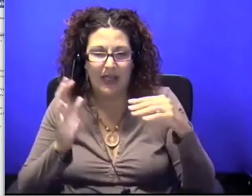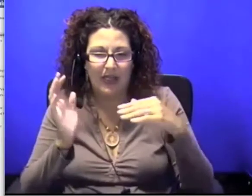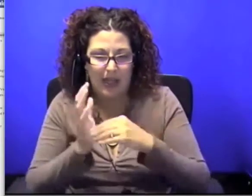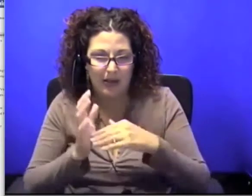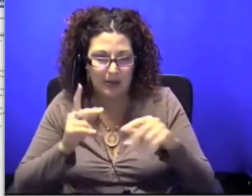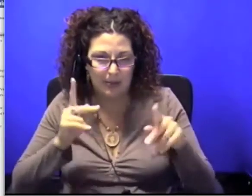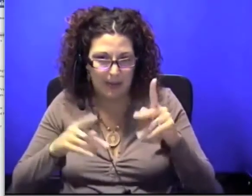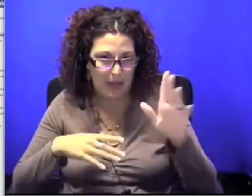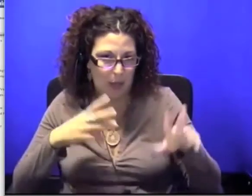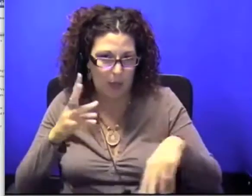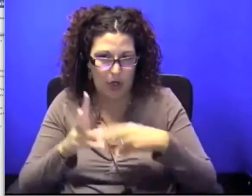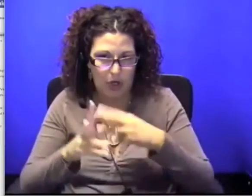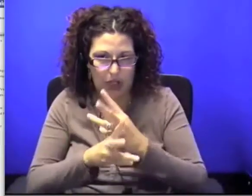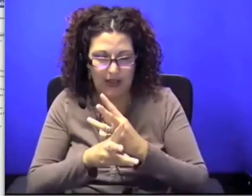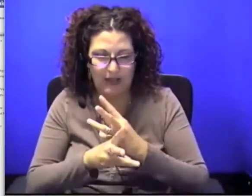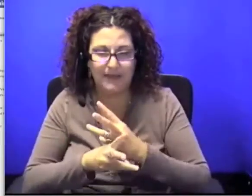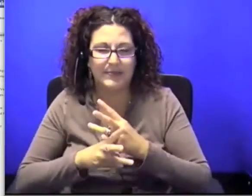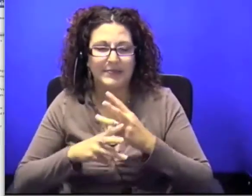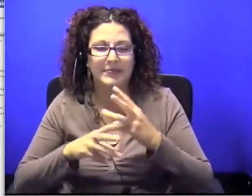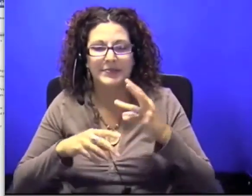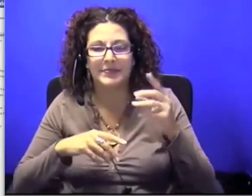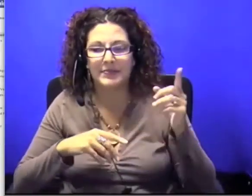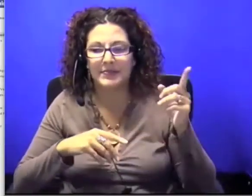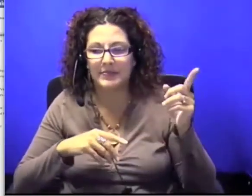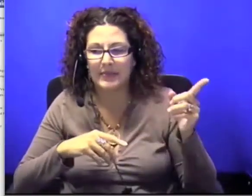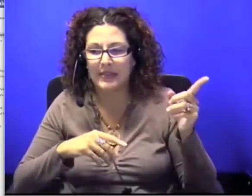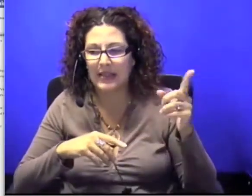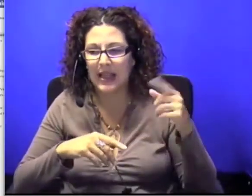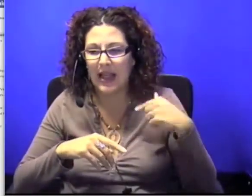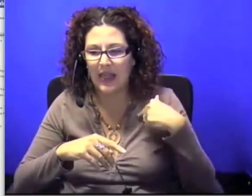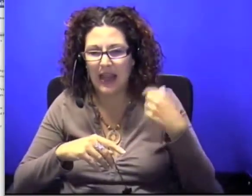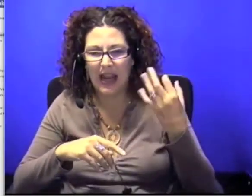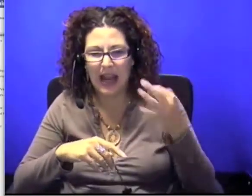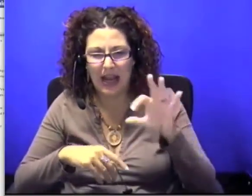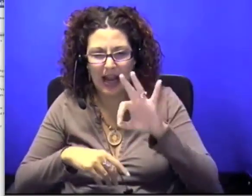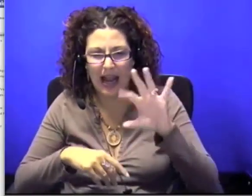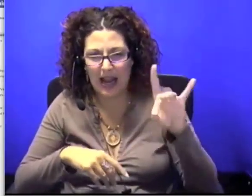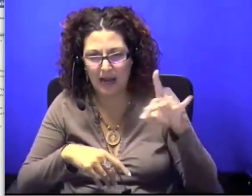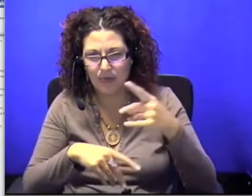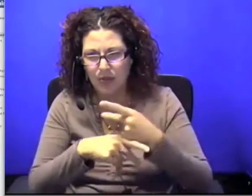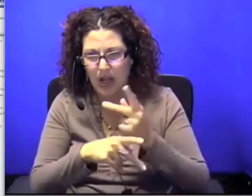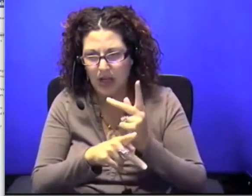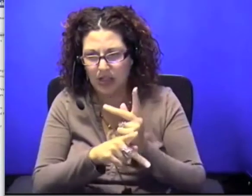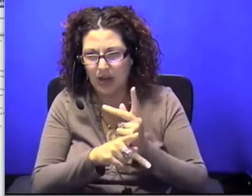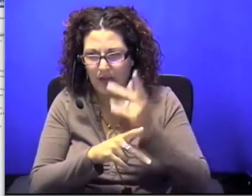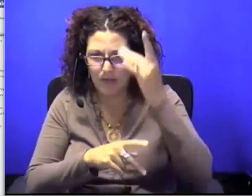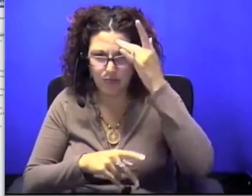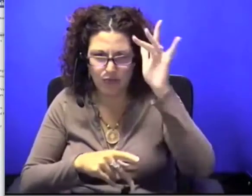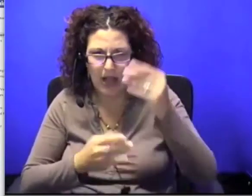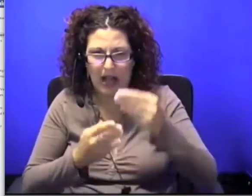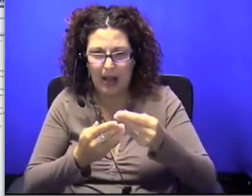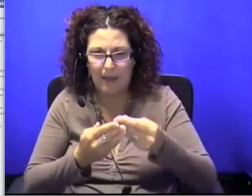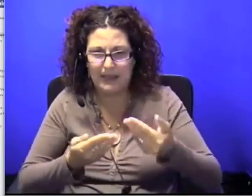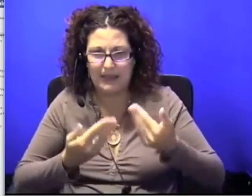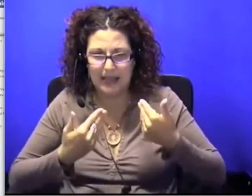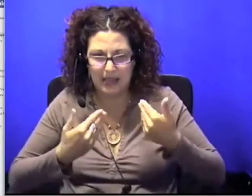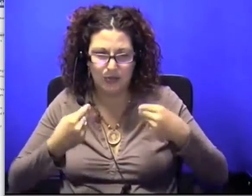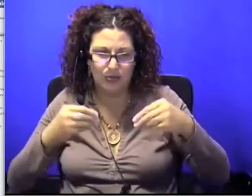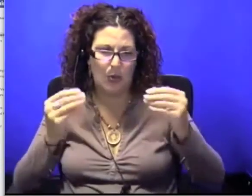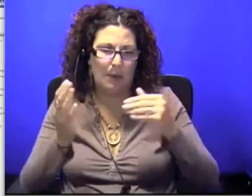117,000 people all over the world. His contributions to the network marketing industry include the 1998 production of Brilliant Compensation, which